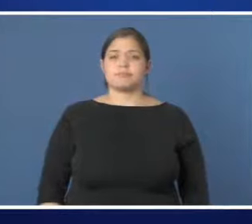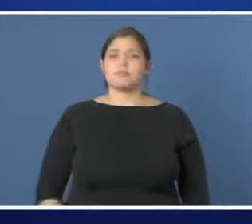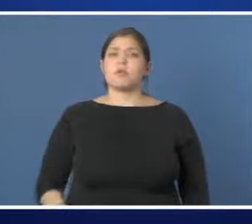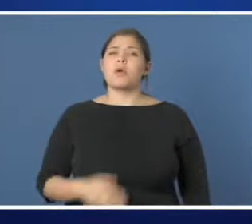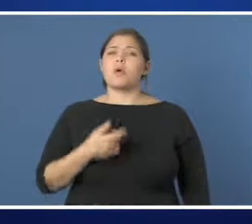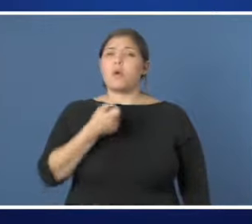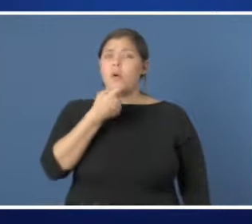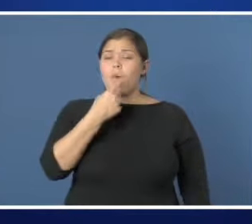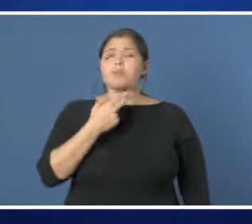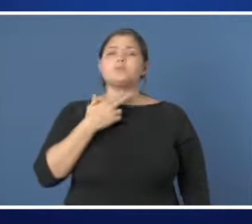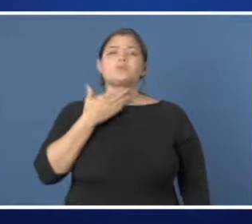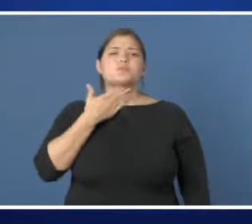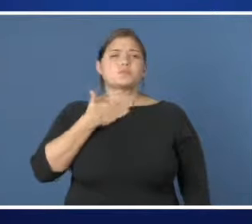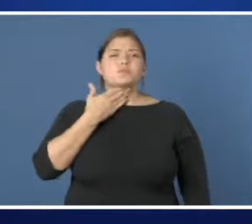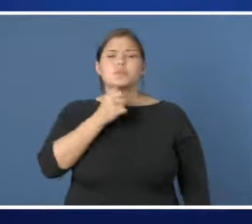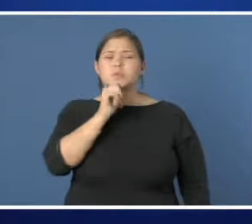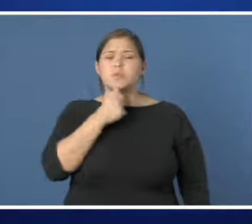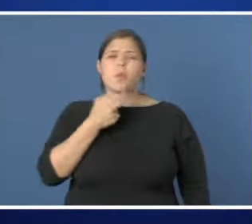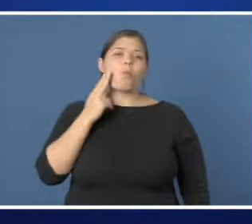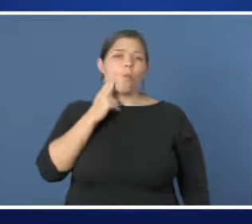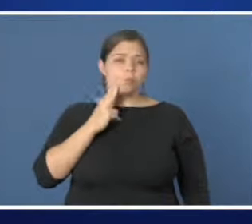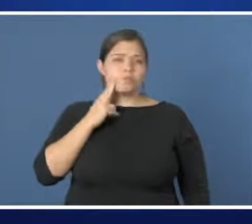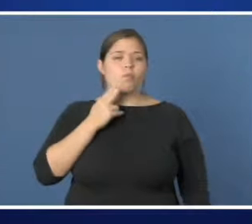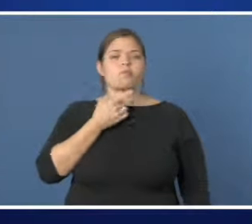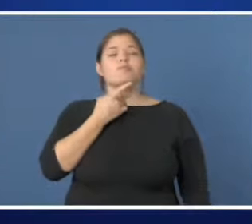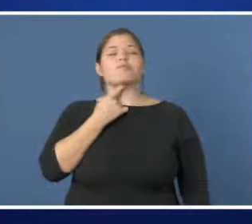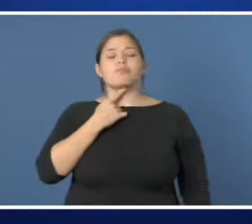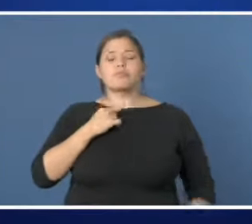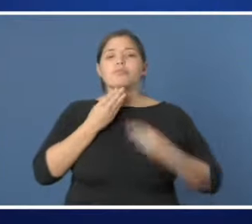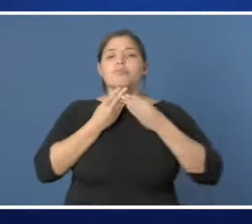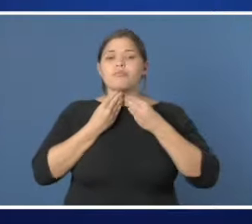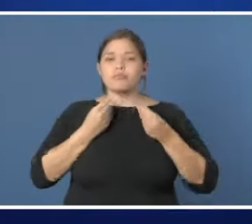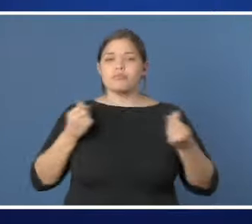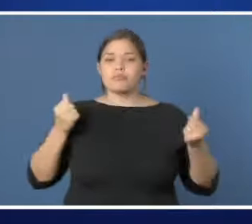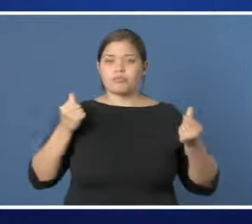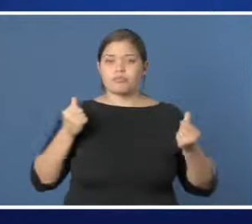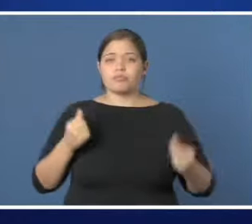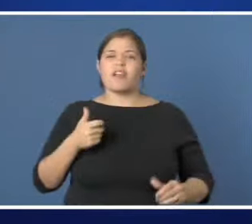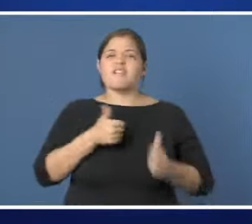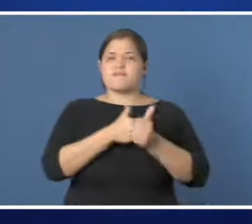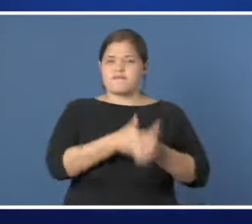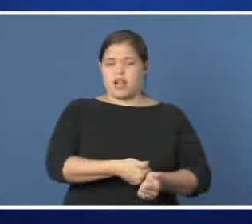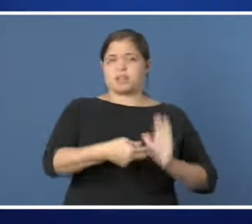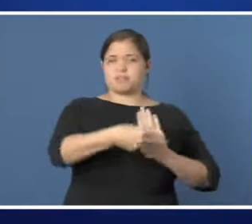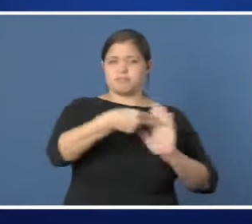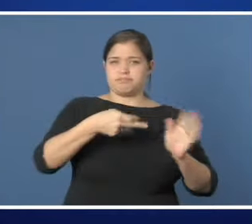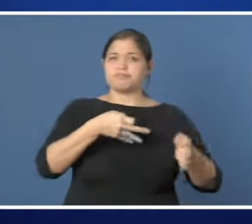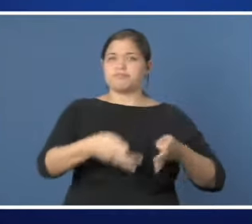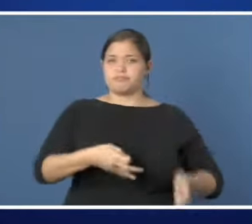Use throat lozenges if needed according to directions on label.